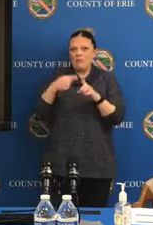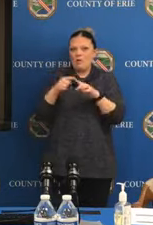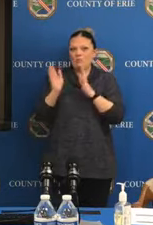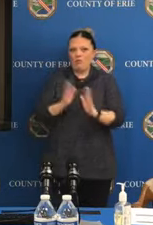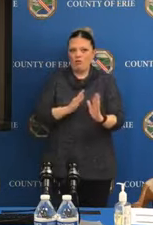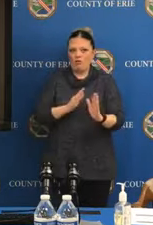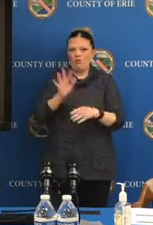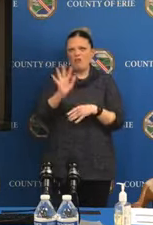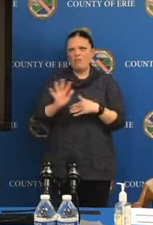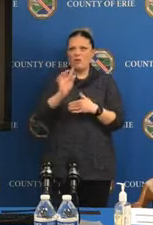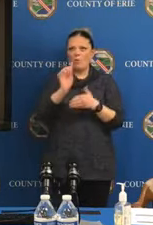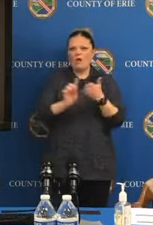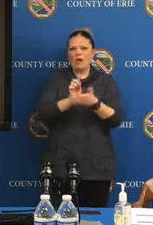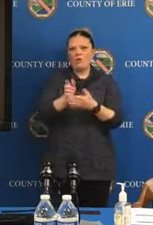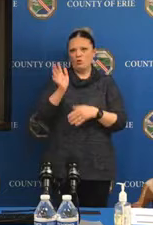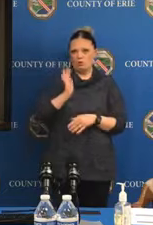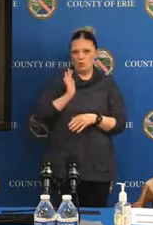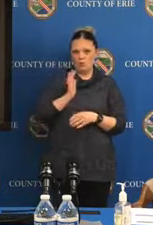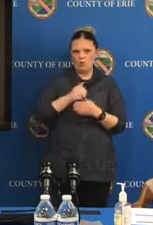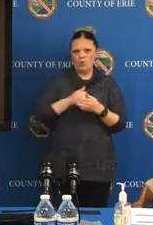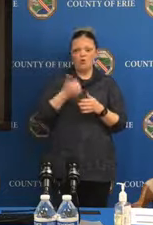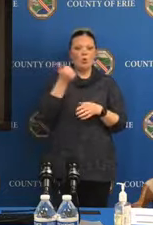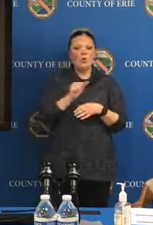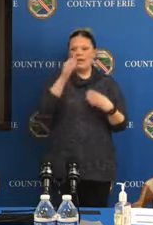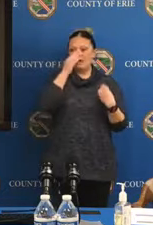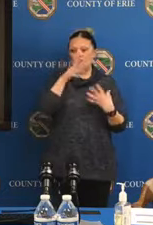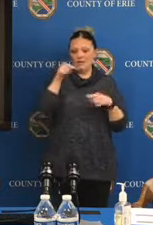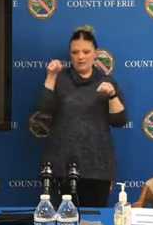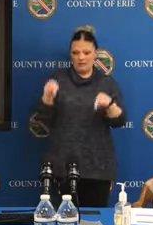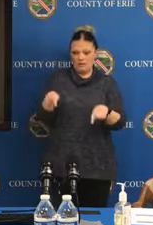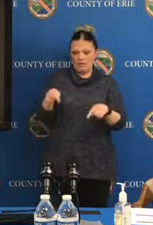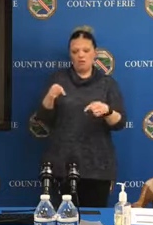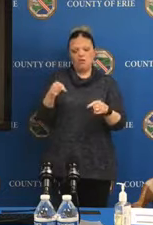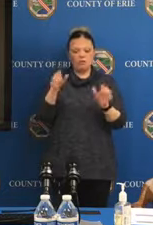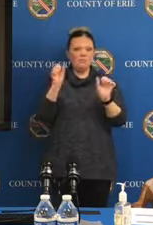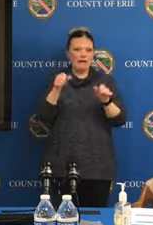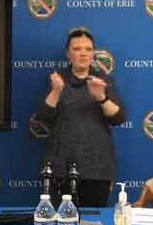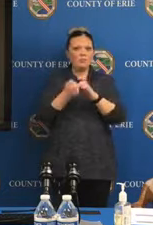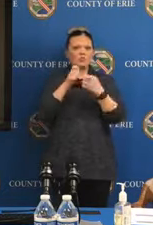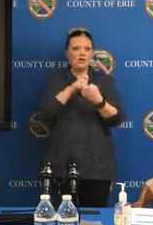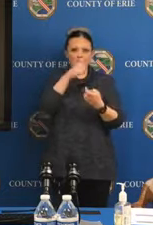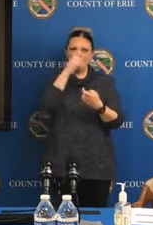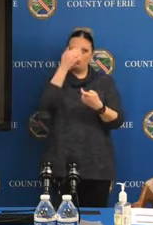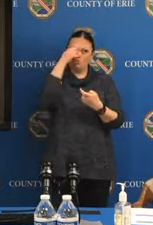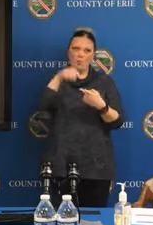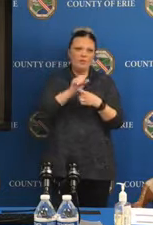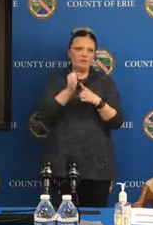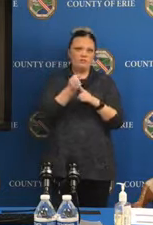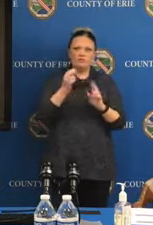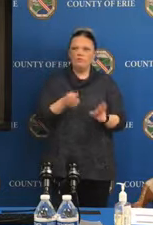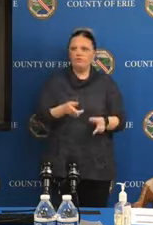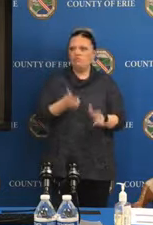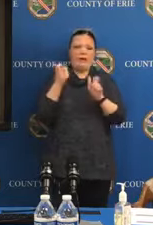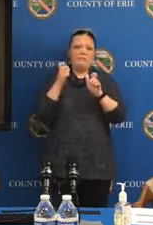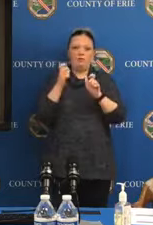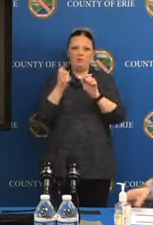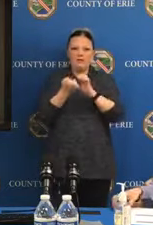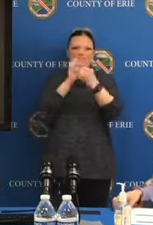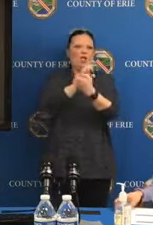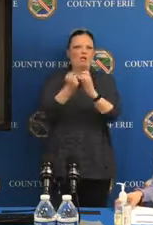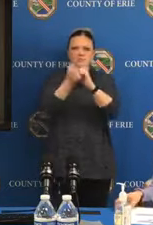which is about an hour ago. So any information here is subject to change. As you know, this situation rapidly evolves, and